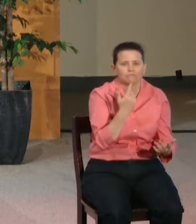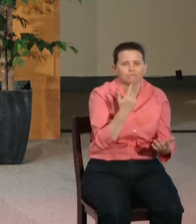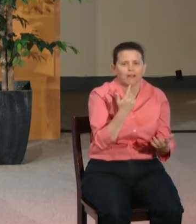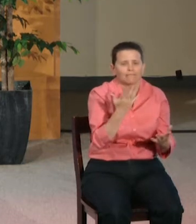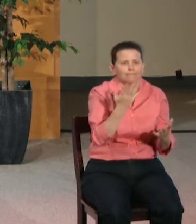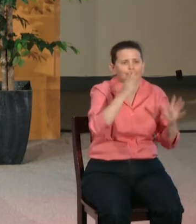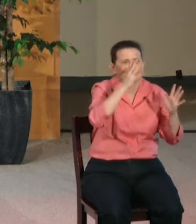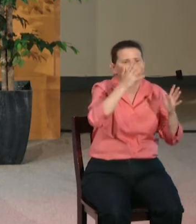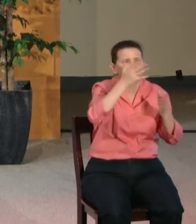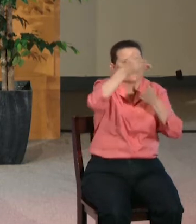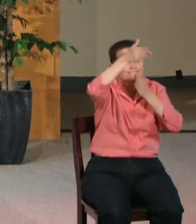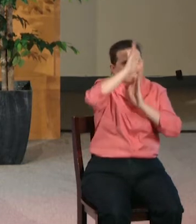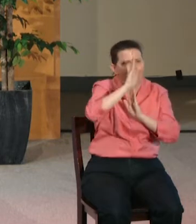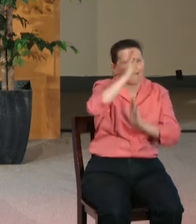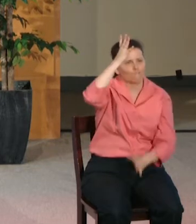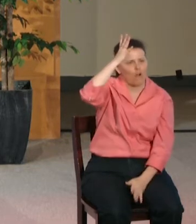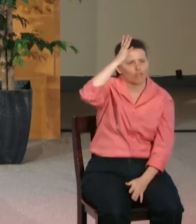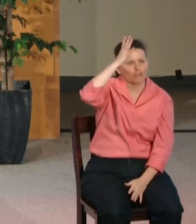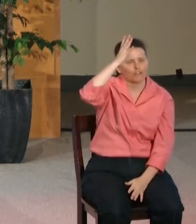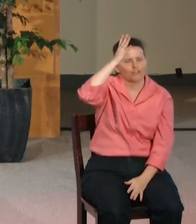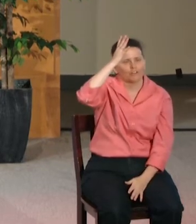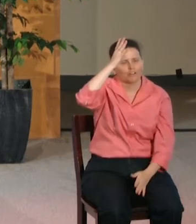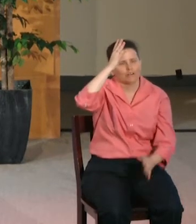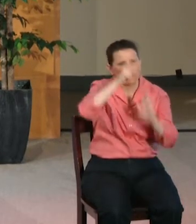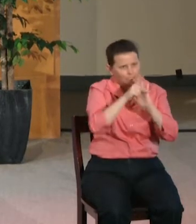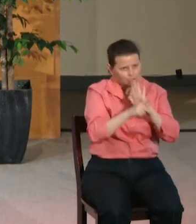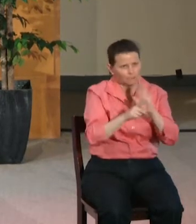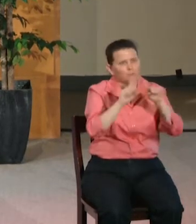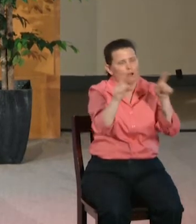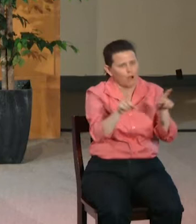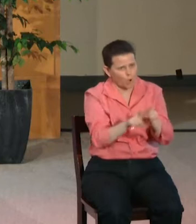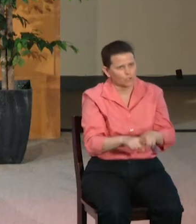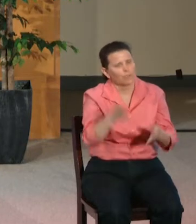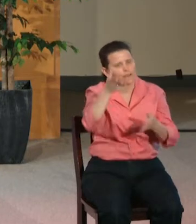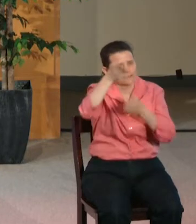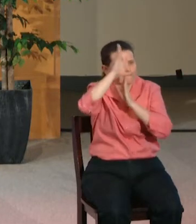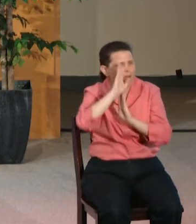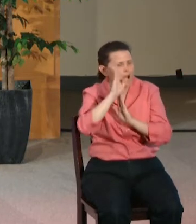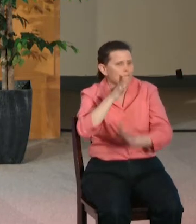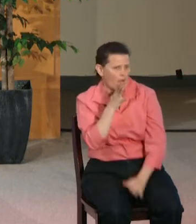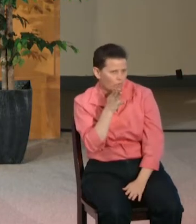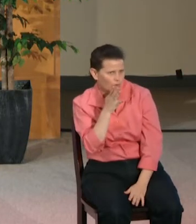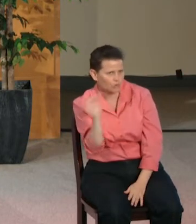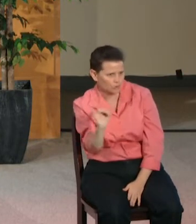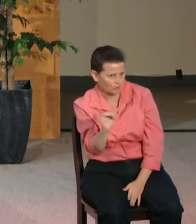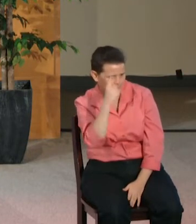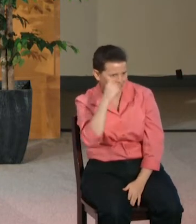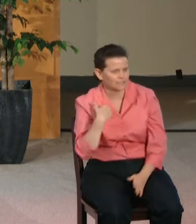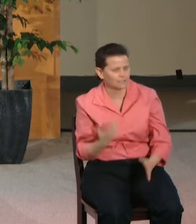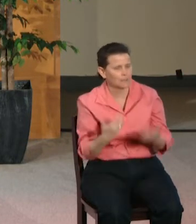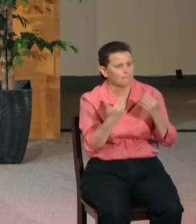principle, the idea of that divine father. And we're also going to be talking about the divine mother as well, because it's intended to be a